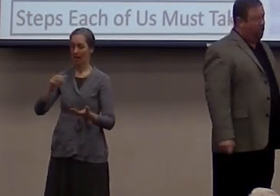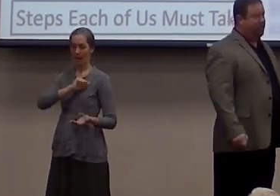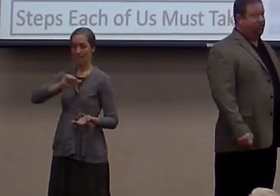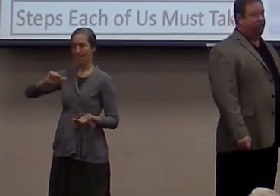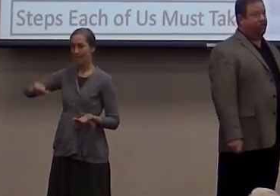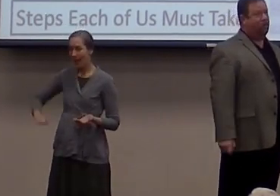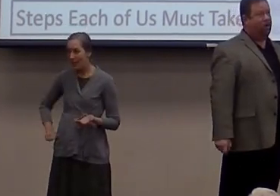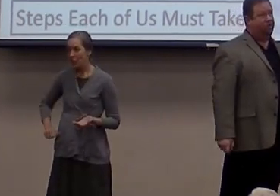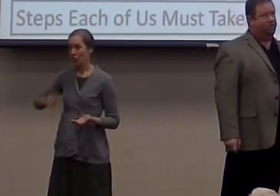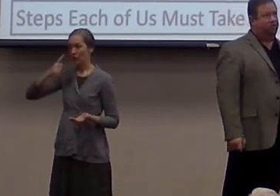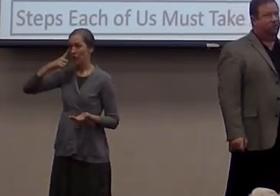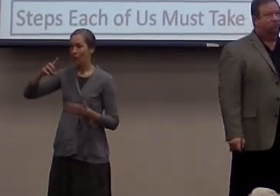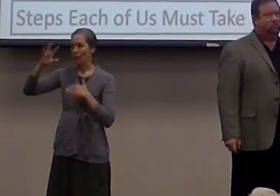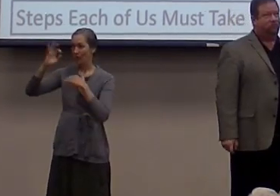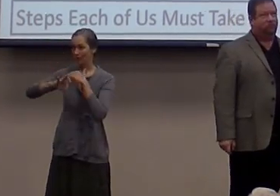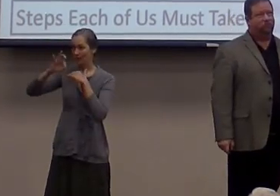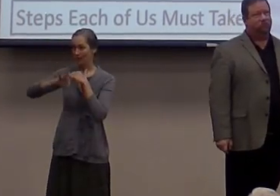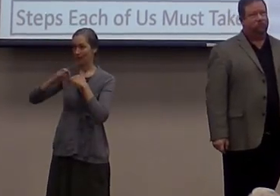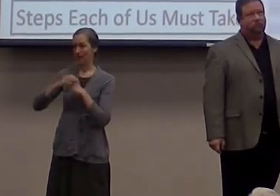Hope that you'll show up.